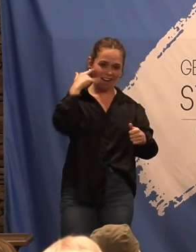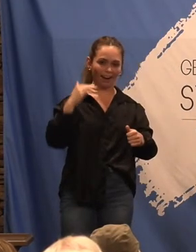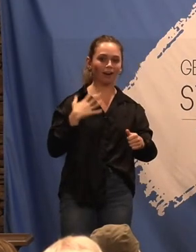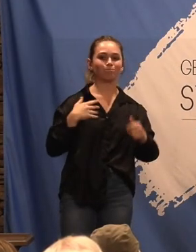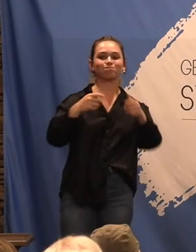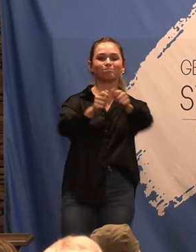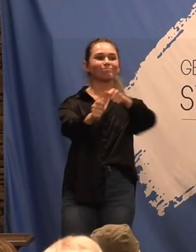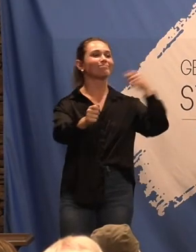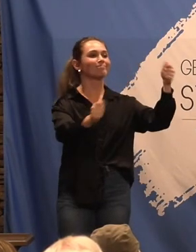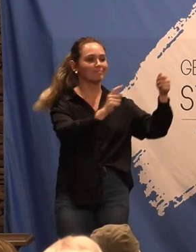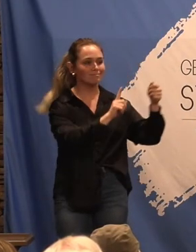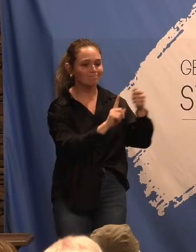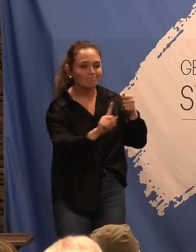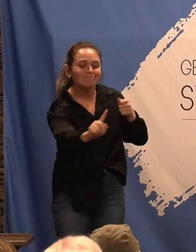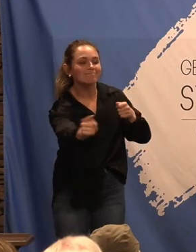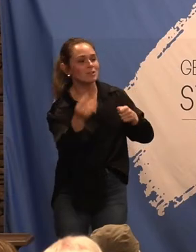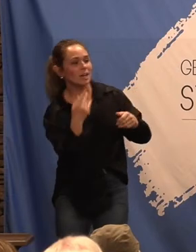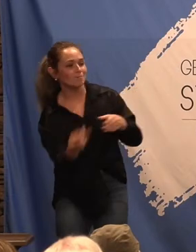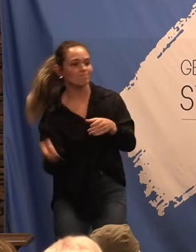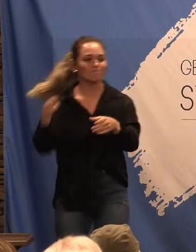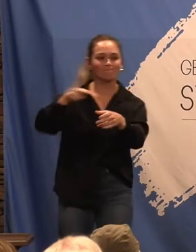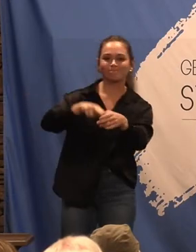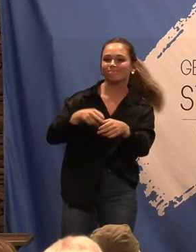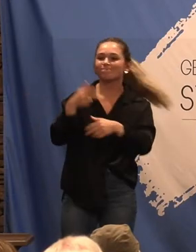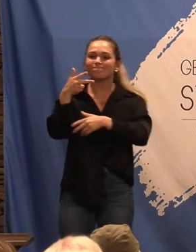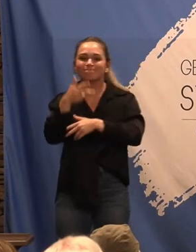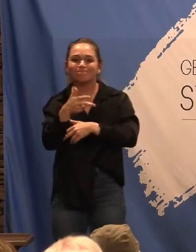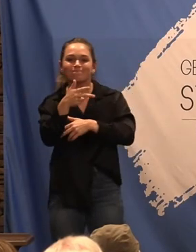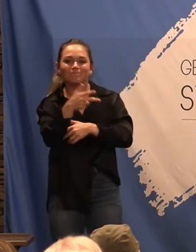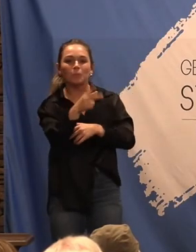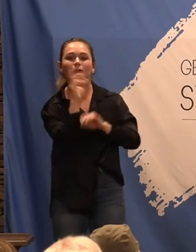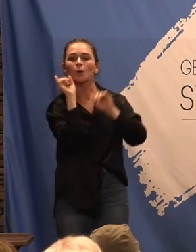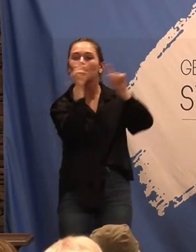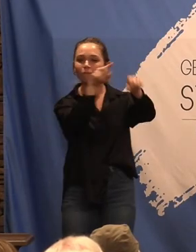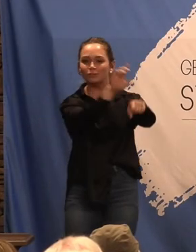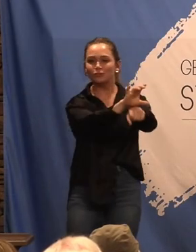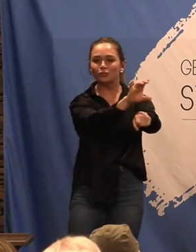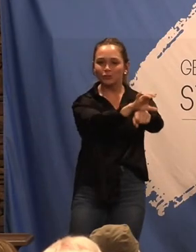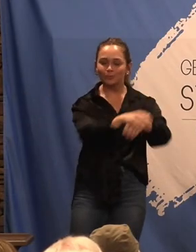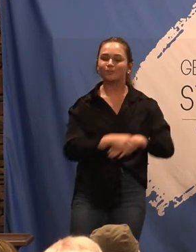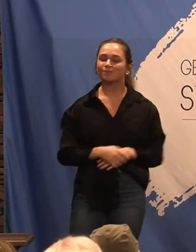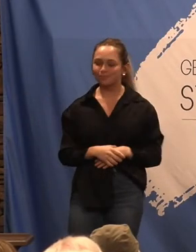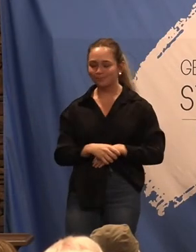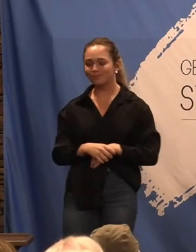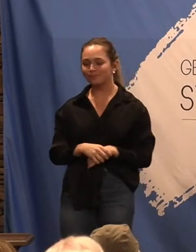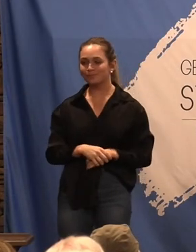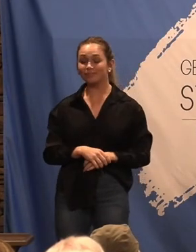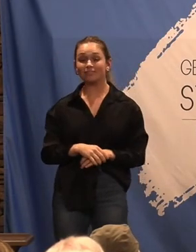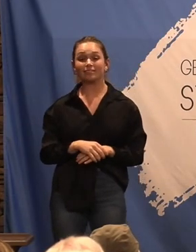out, climb in there with him, and we'd go off to Snow Hill Methodist. Now,